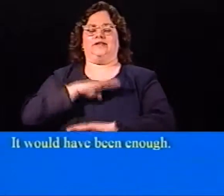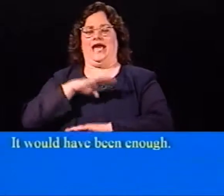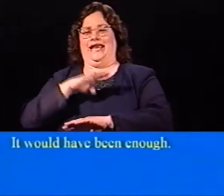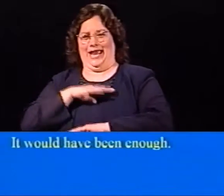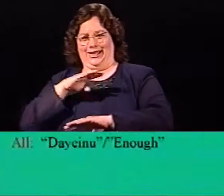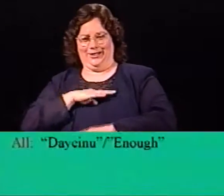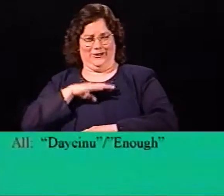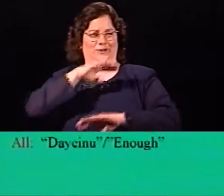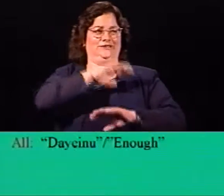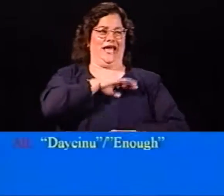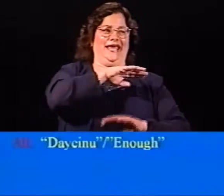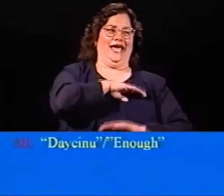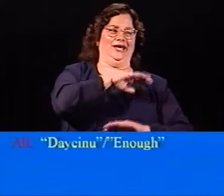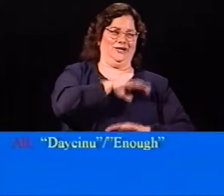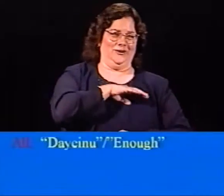enough. Dayenu, enough.